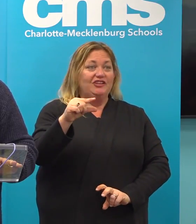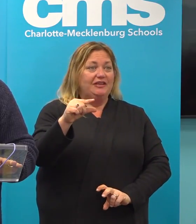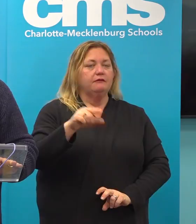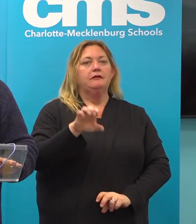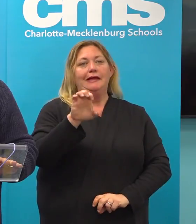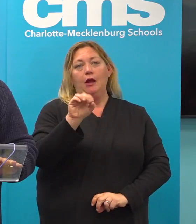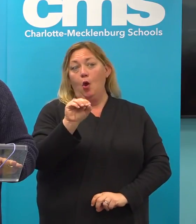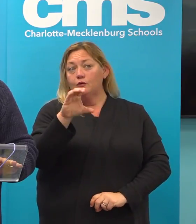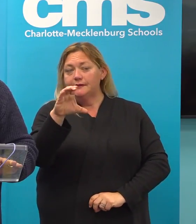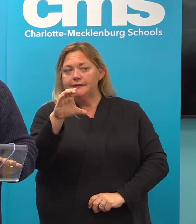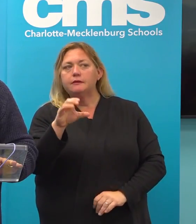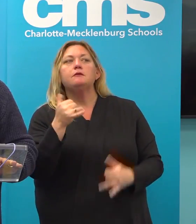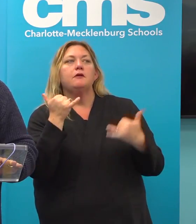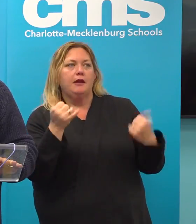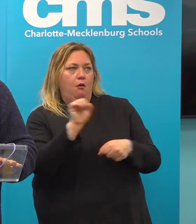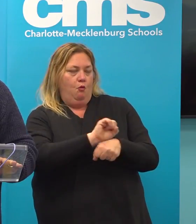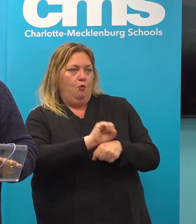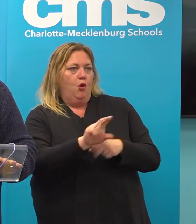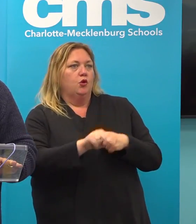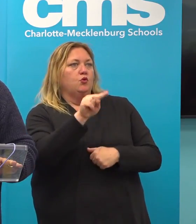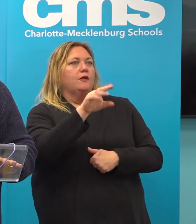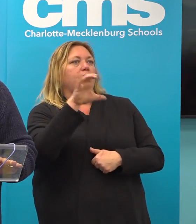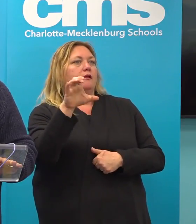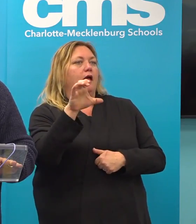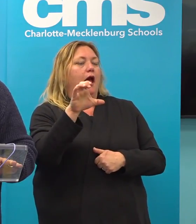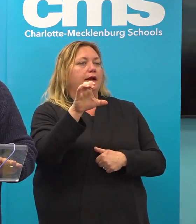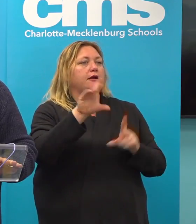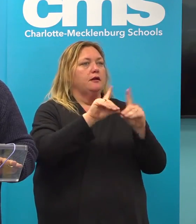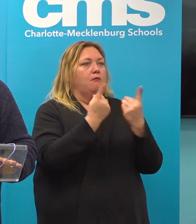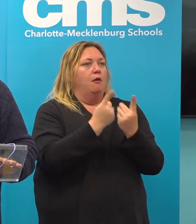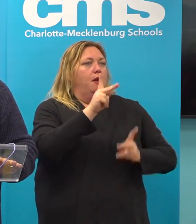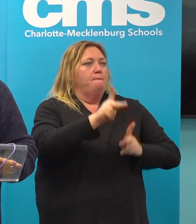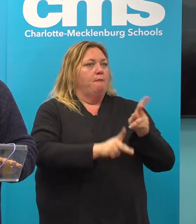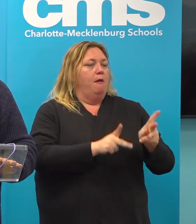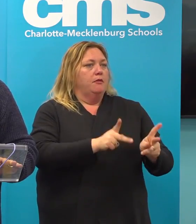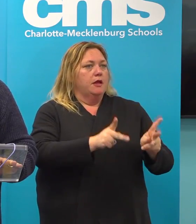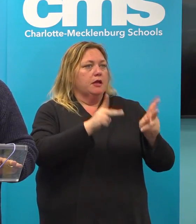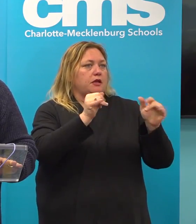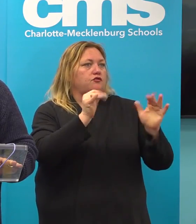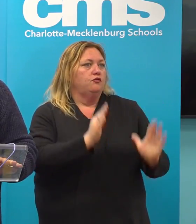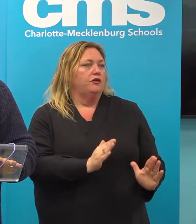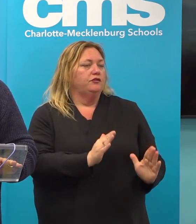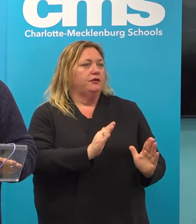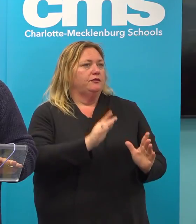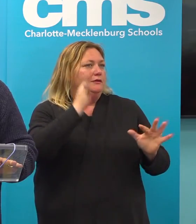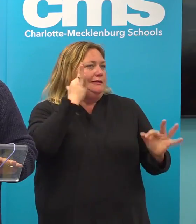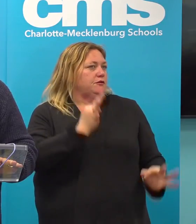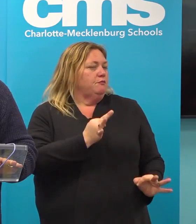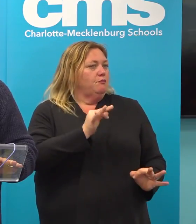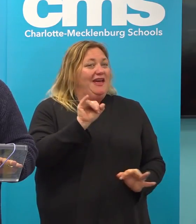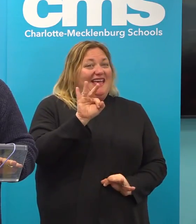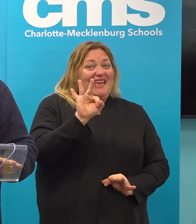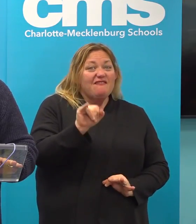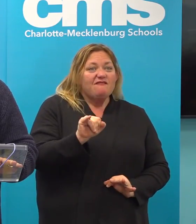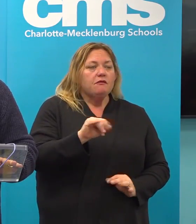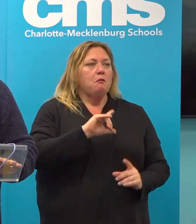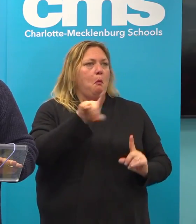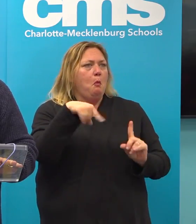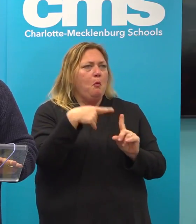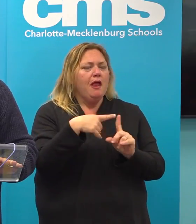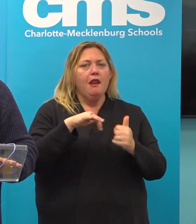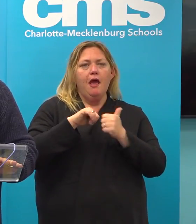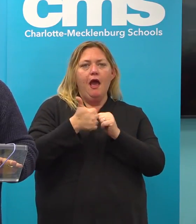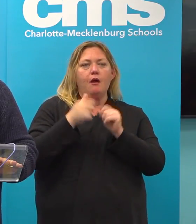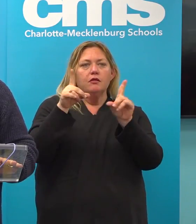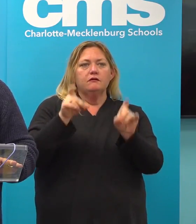EOCs, we are currently working with the North Carolina Department of Public Instruction to determine if, how, and when those assessments will be